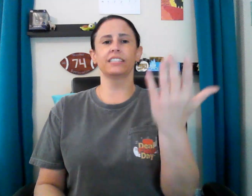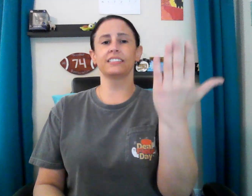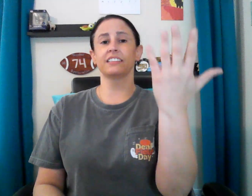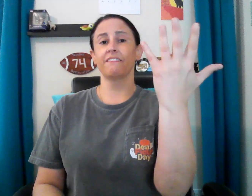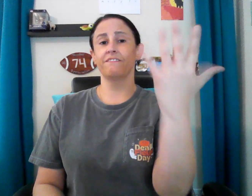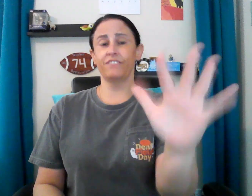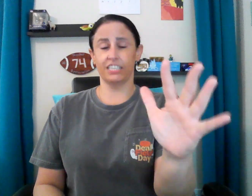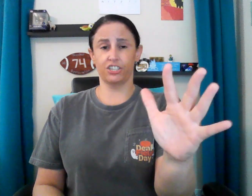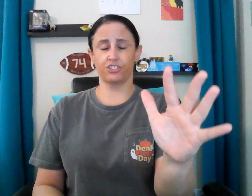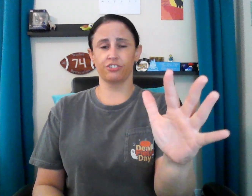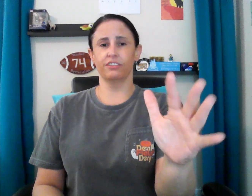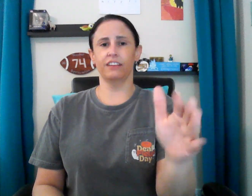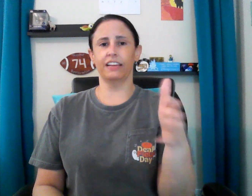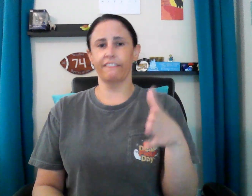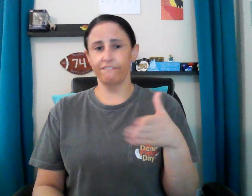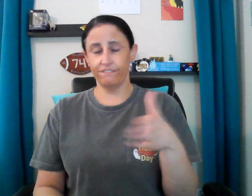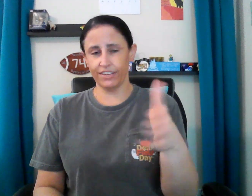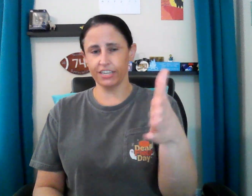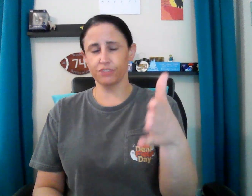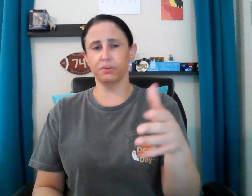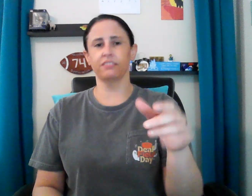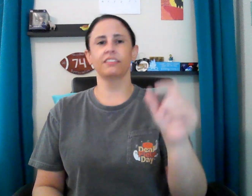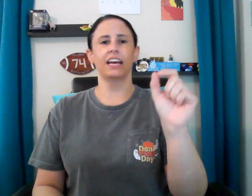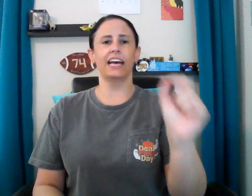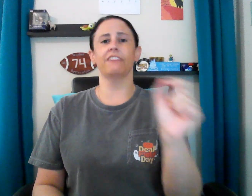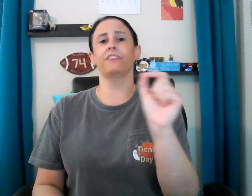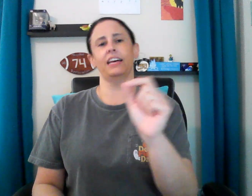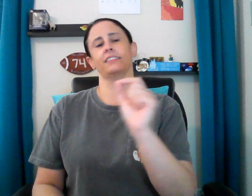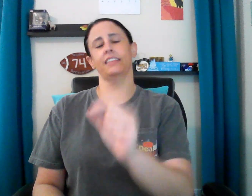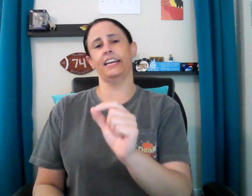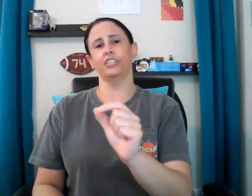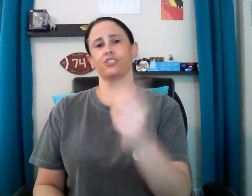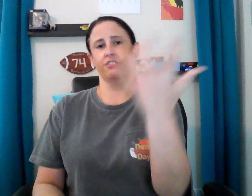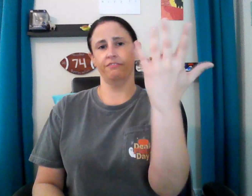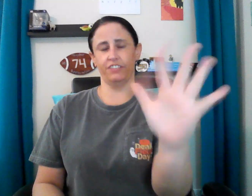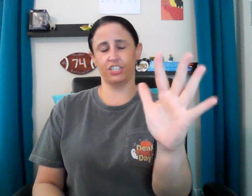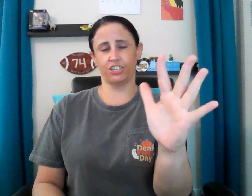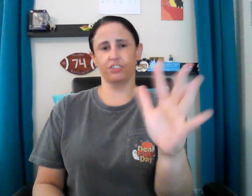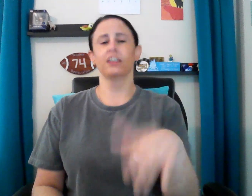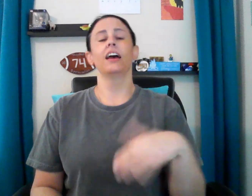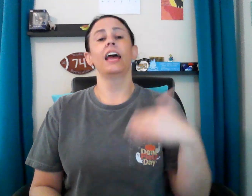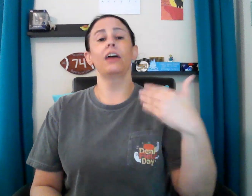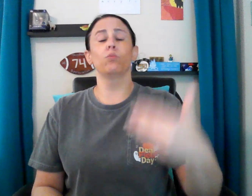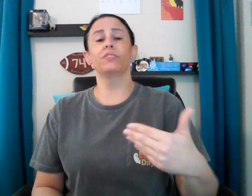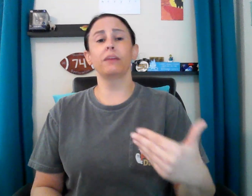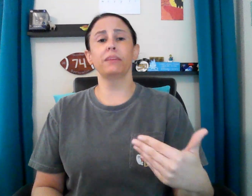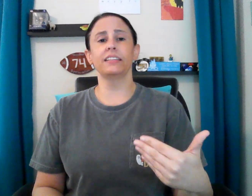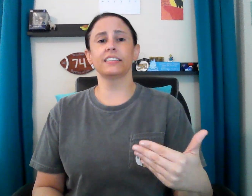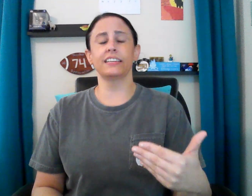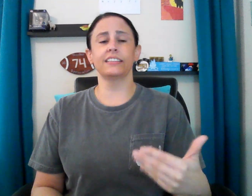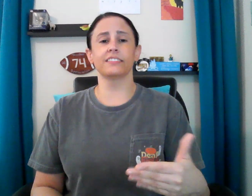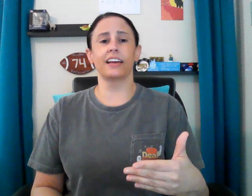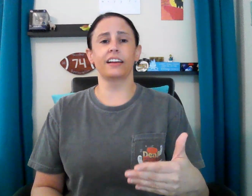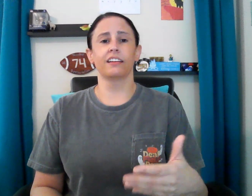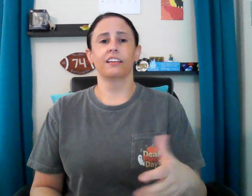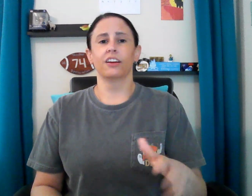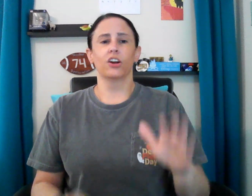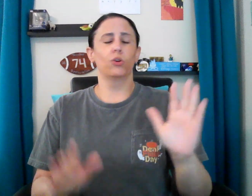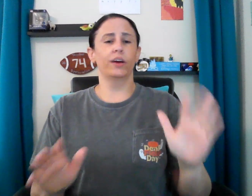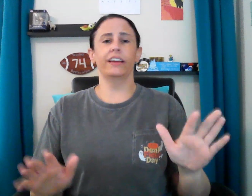is fish, not like fish, but FSH, fish. And what that means is like, quit it,